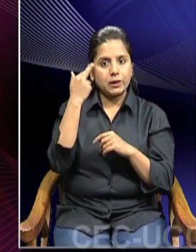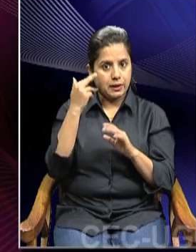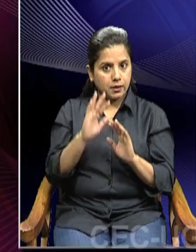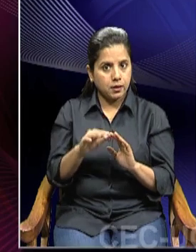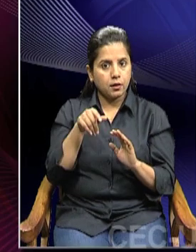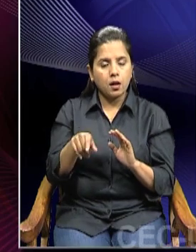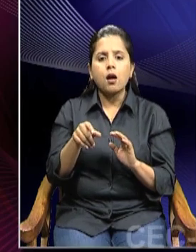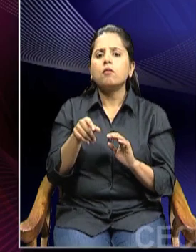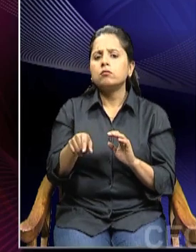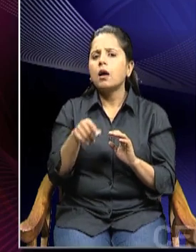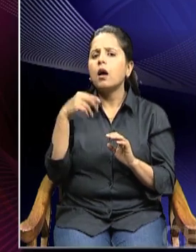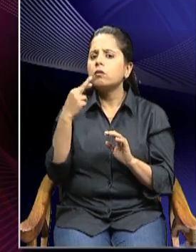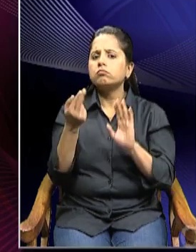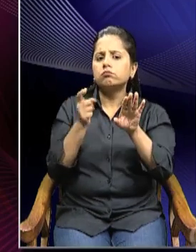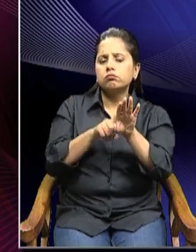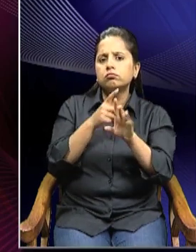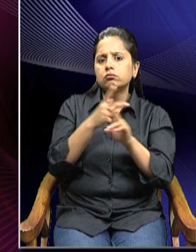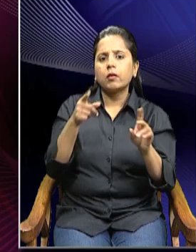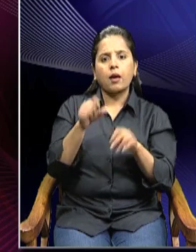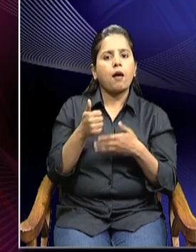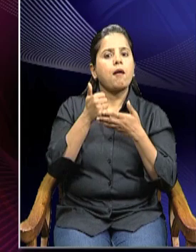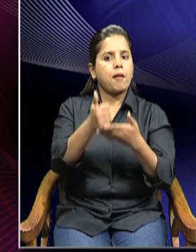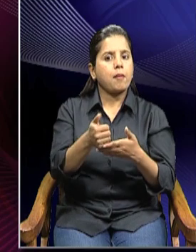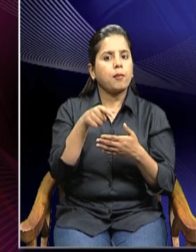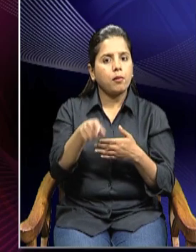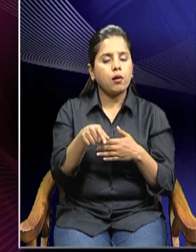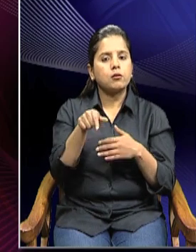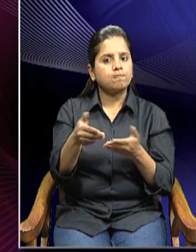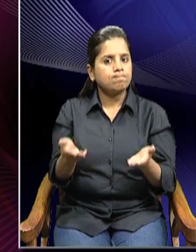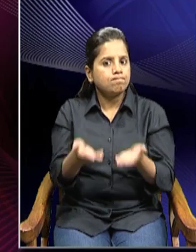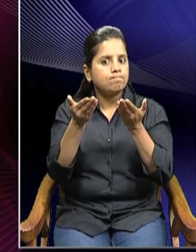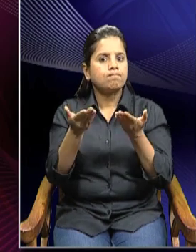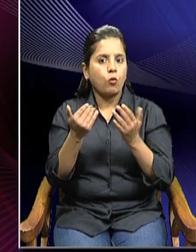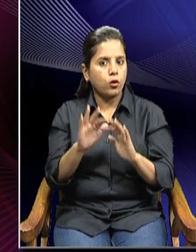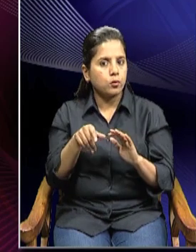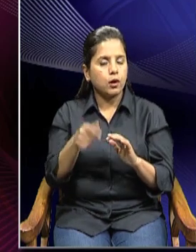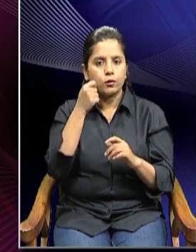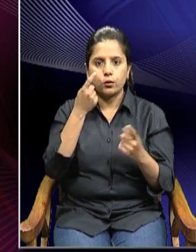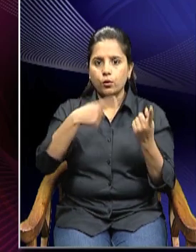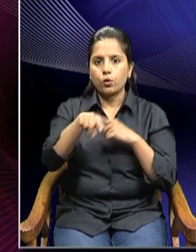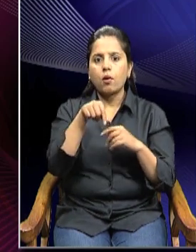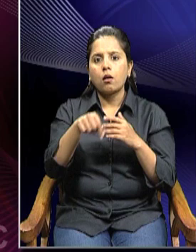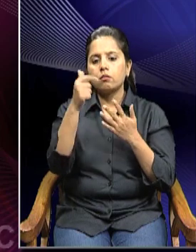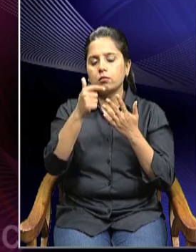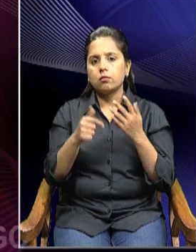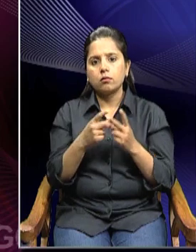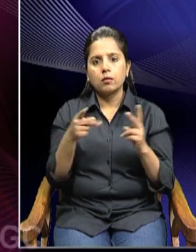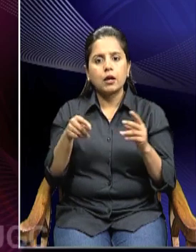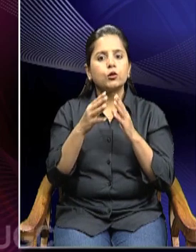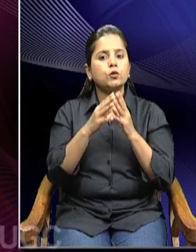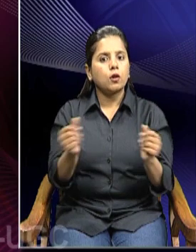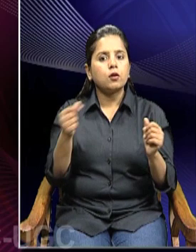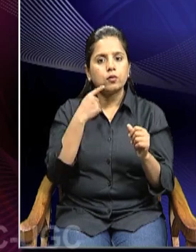and rationality can help in alleviation of human conditions, in